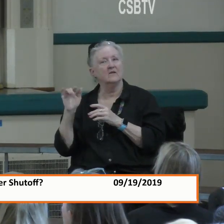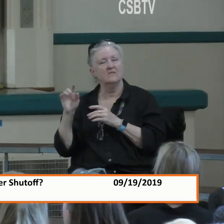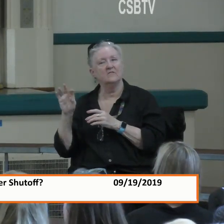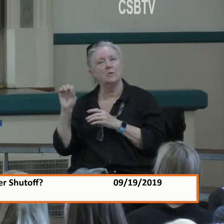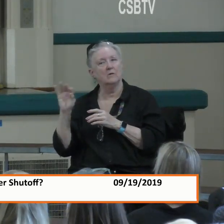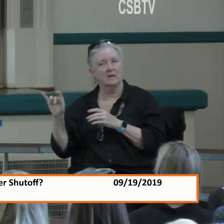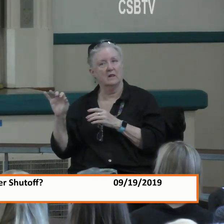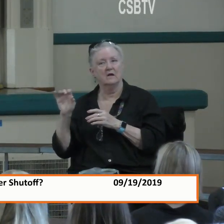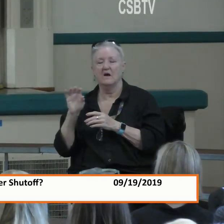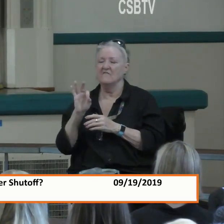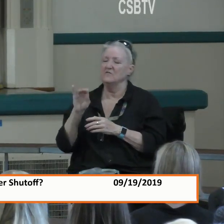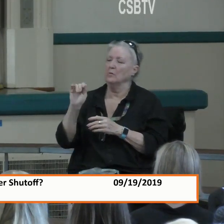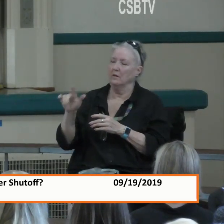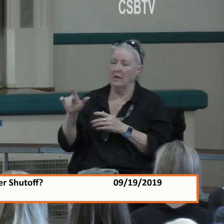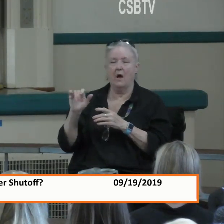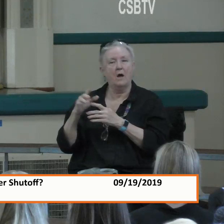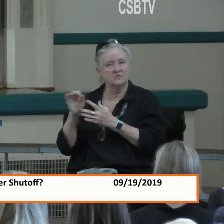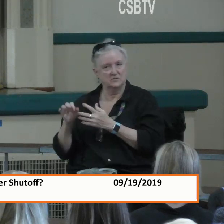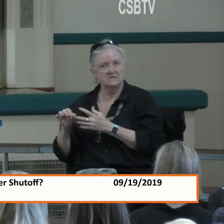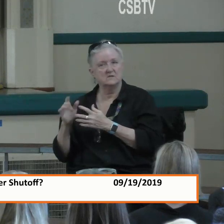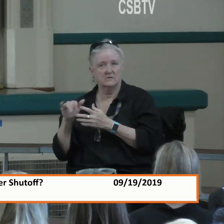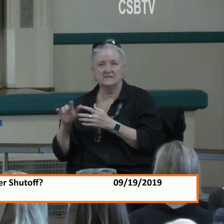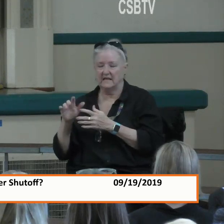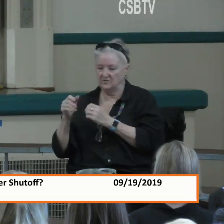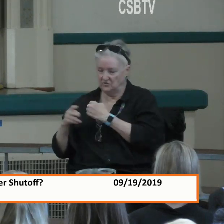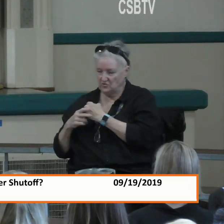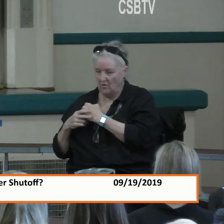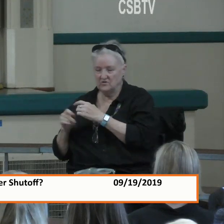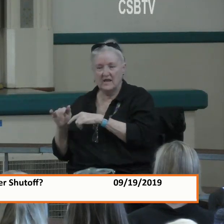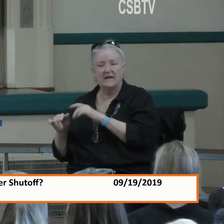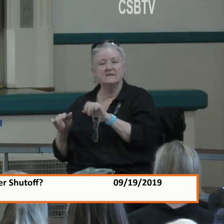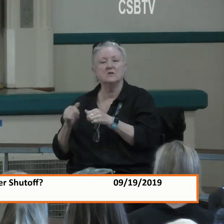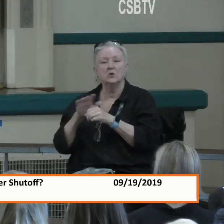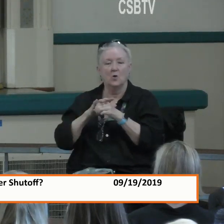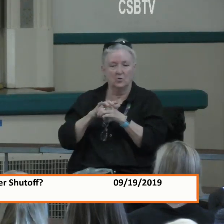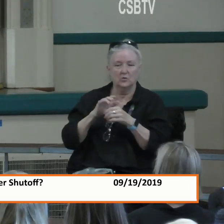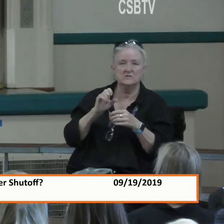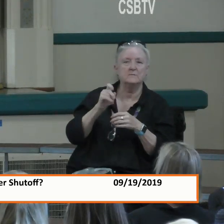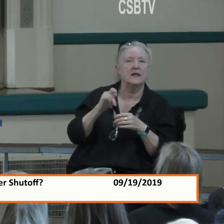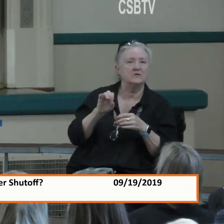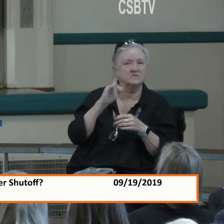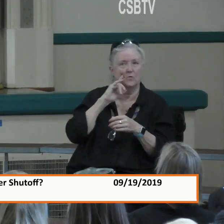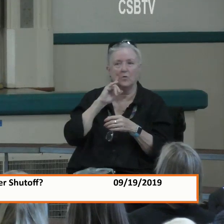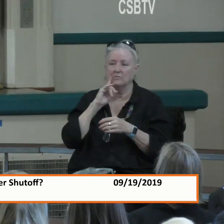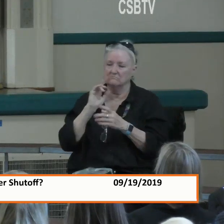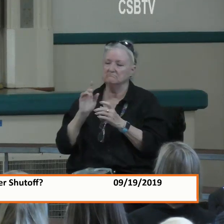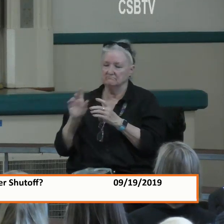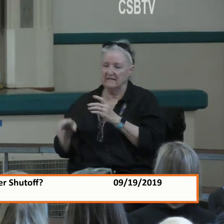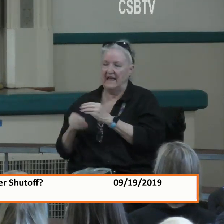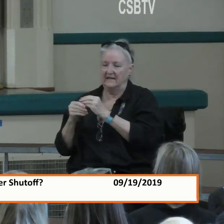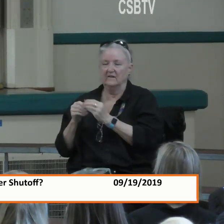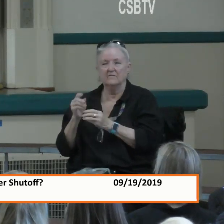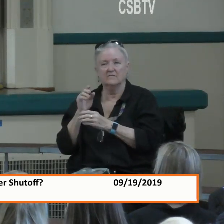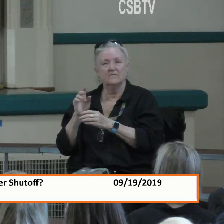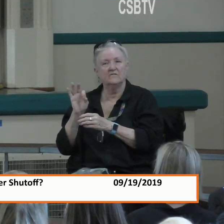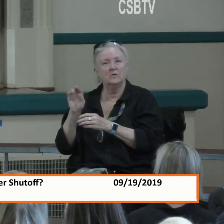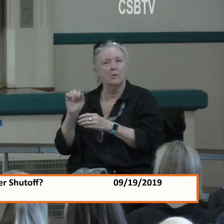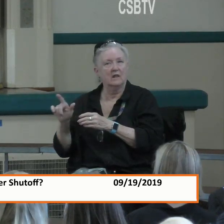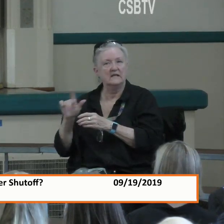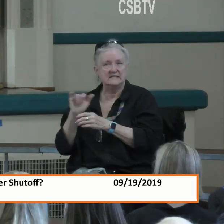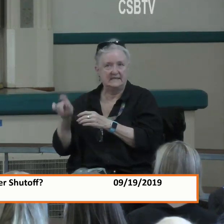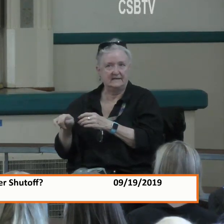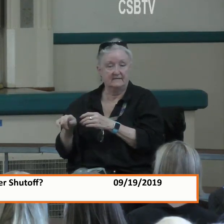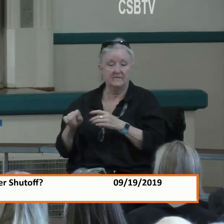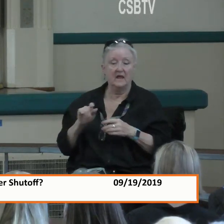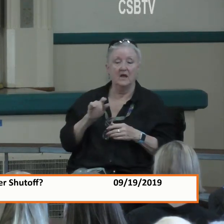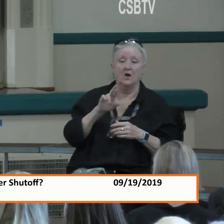well as the use of local fuel suppliers for refueling services as needed. Redundancy is built into our potable